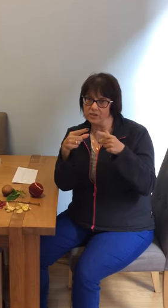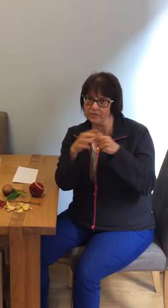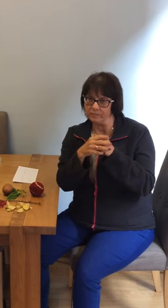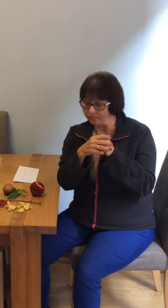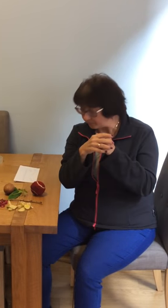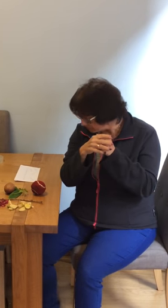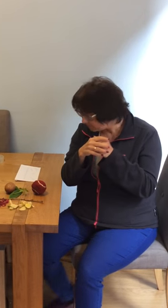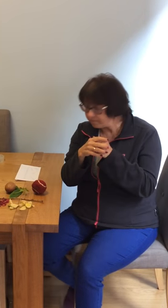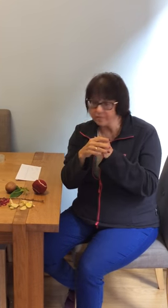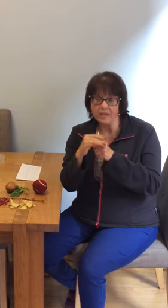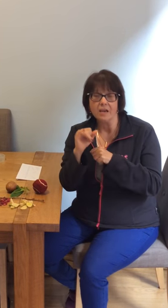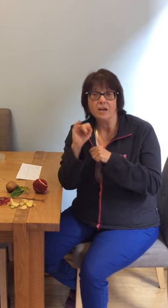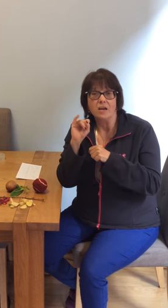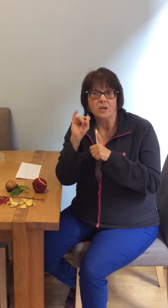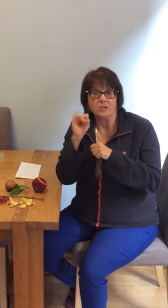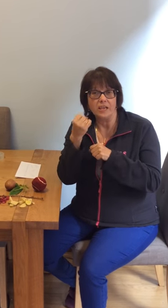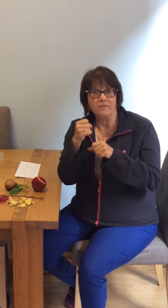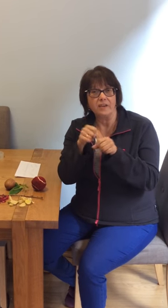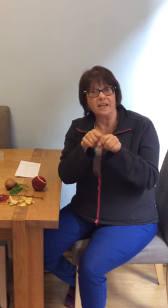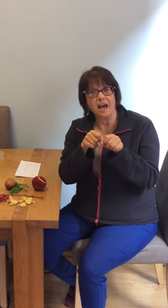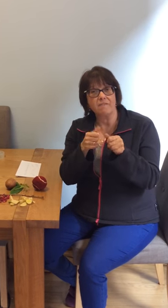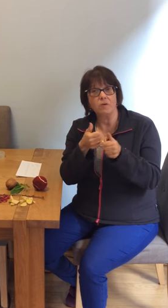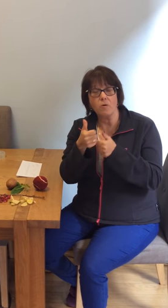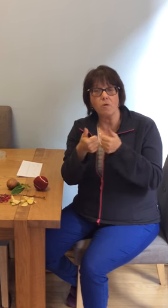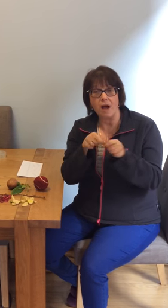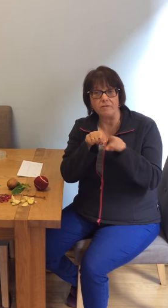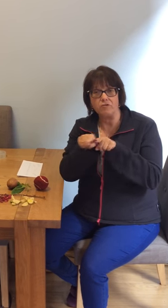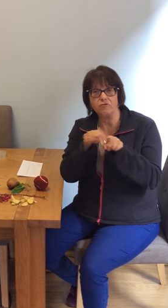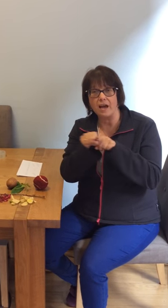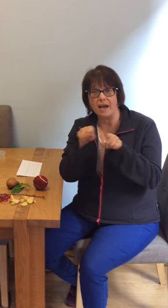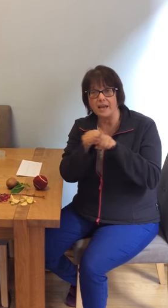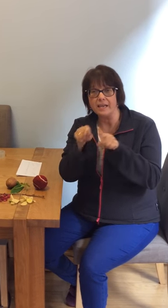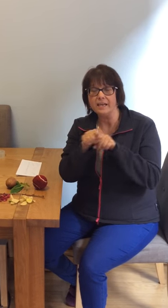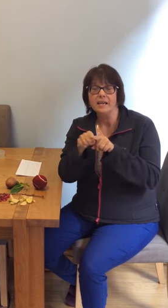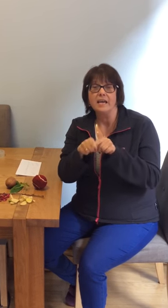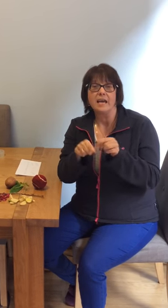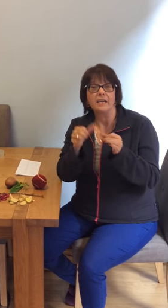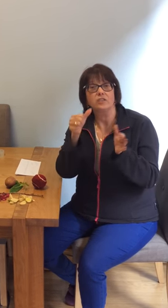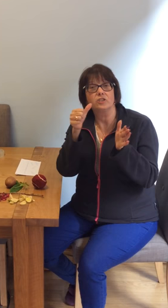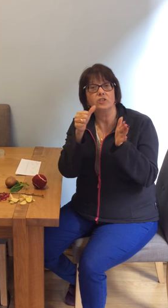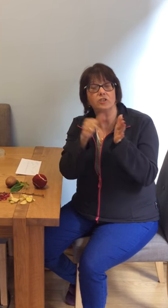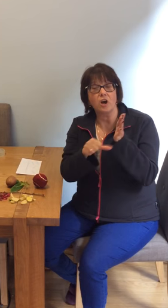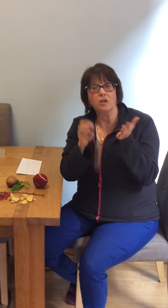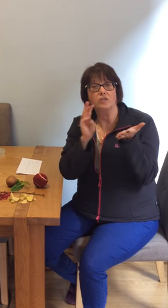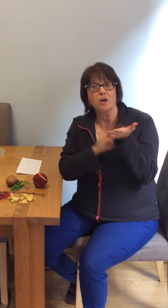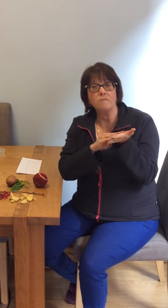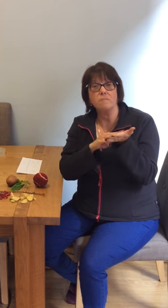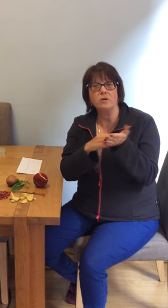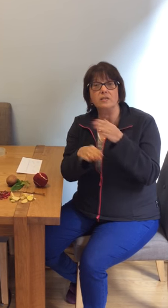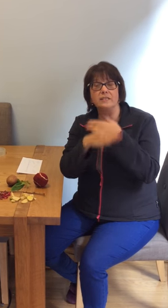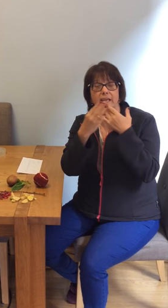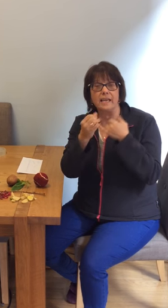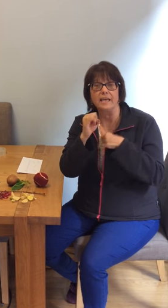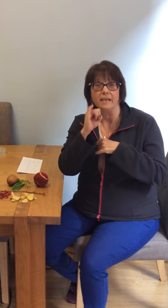competition. So if you can have a go, have a try, and it starts on Monday